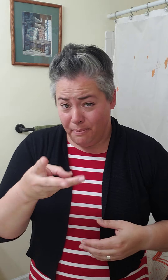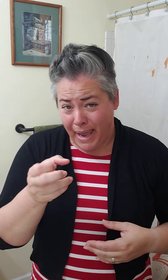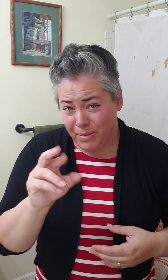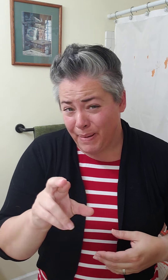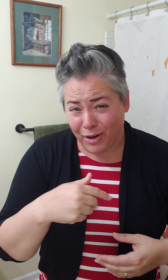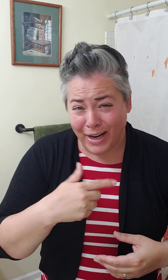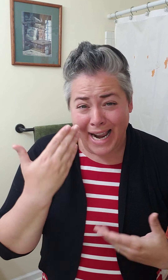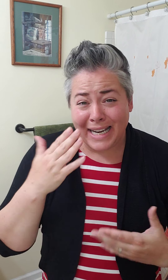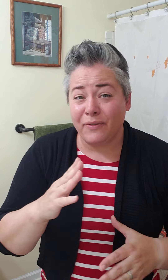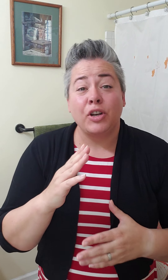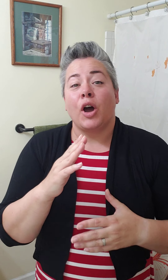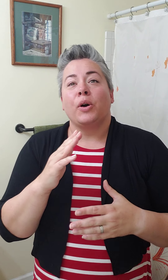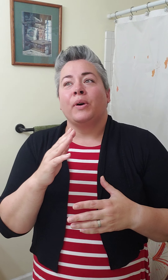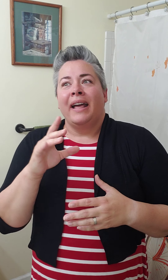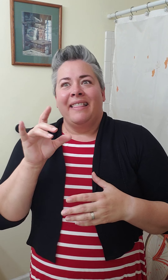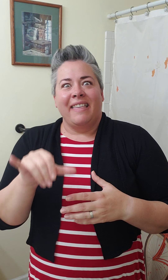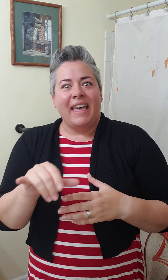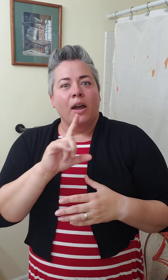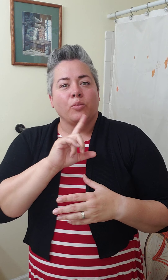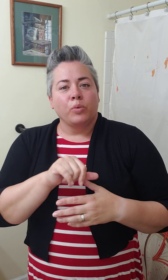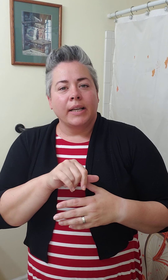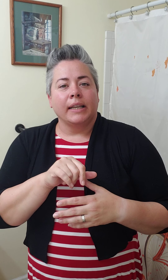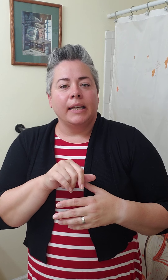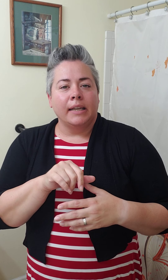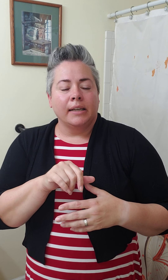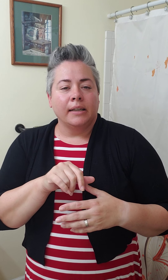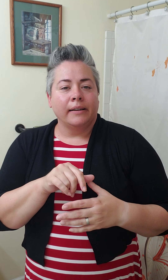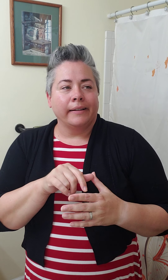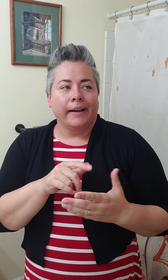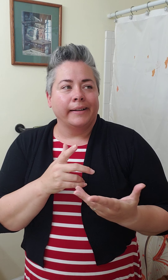baby powder. And I didn't even know that really,